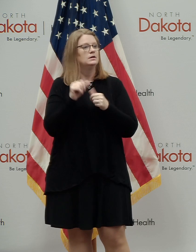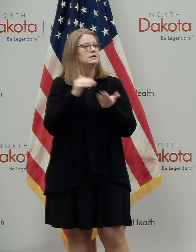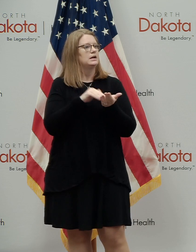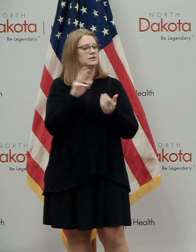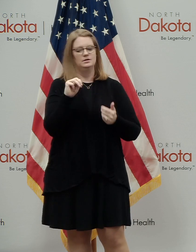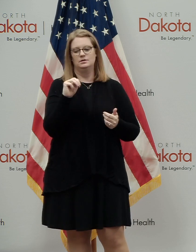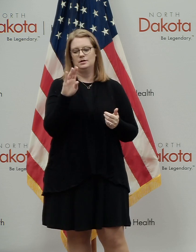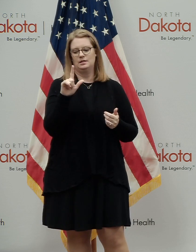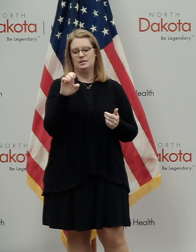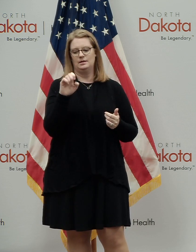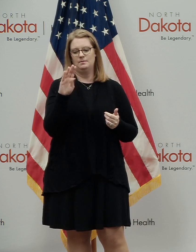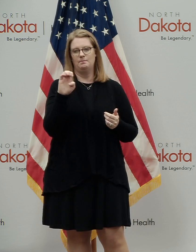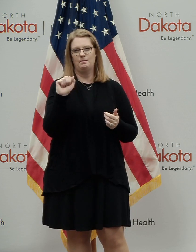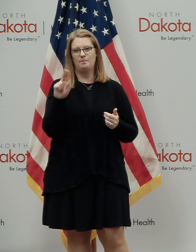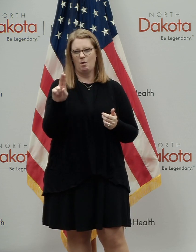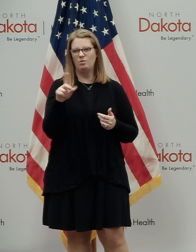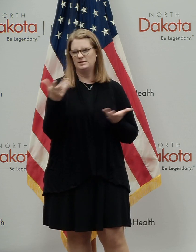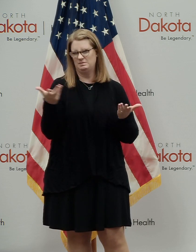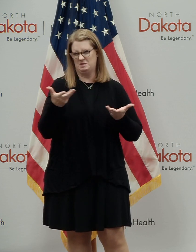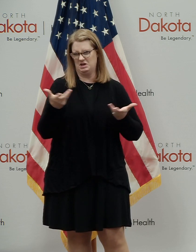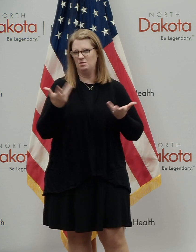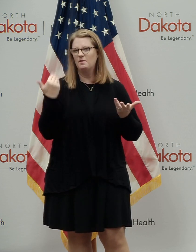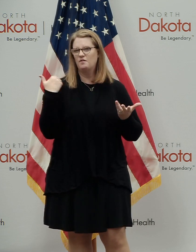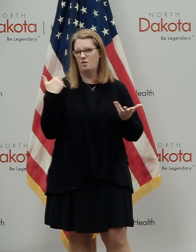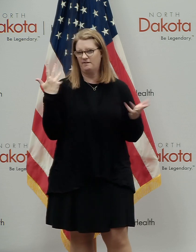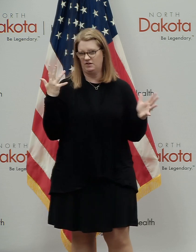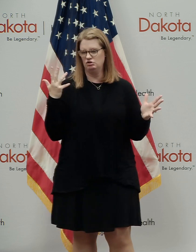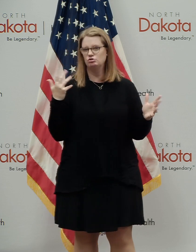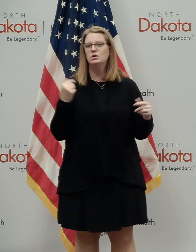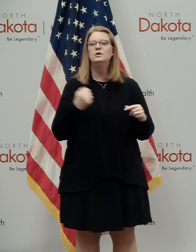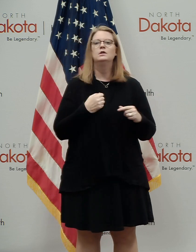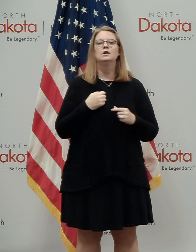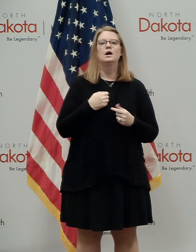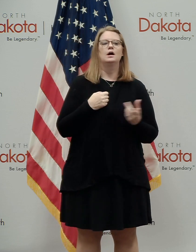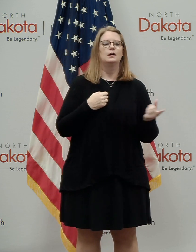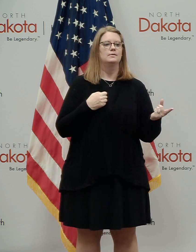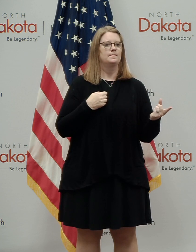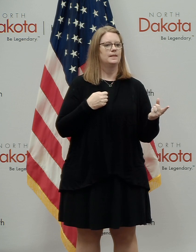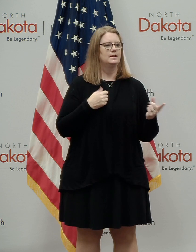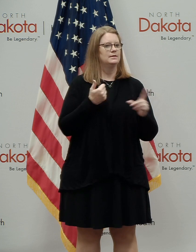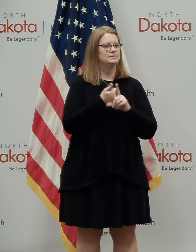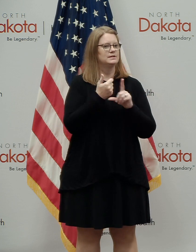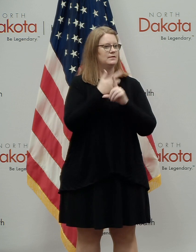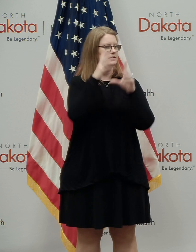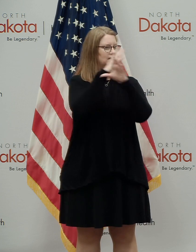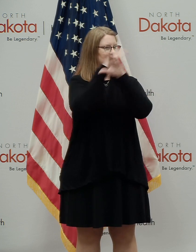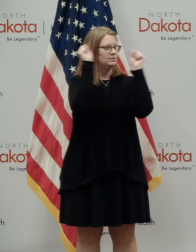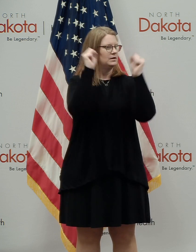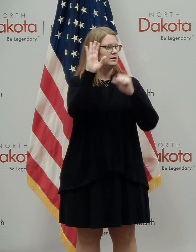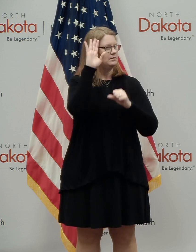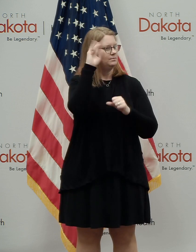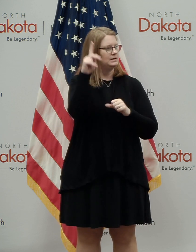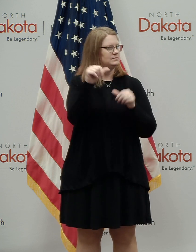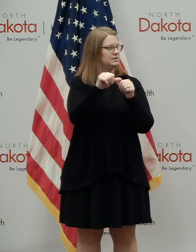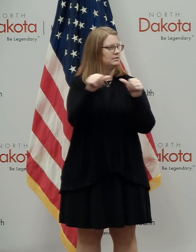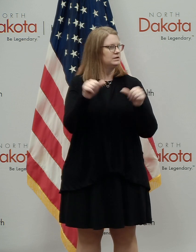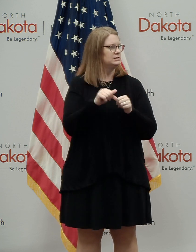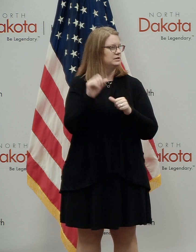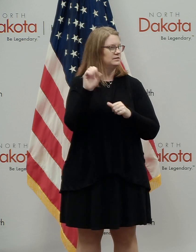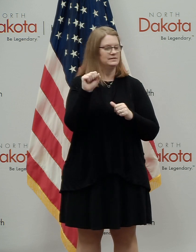LeBeau. He's been on the stage before with us here, been at the podium before. He's the president of the Bismarck region of Sanford